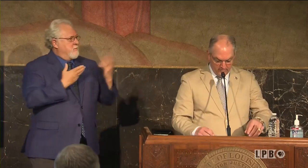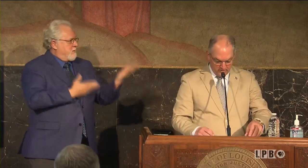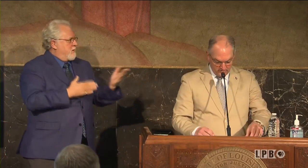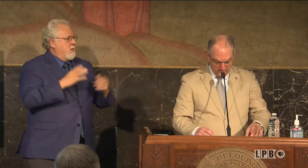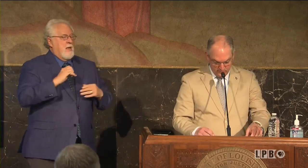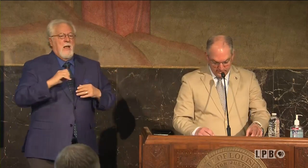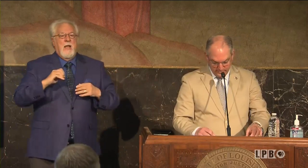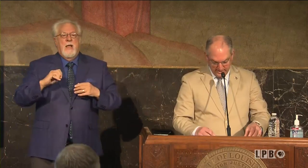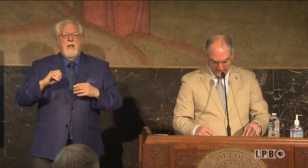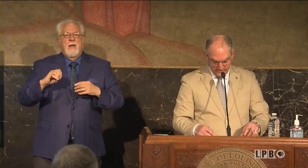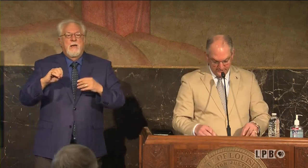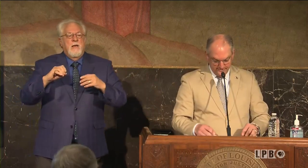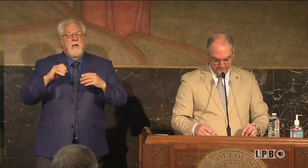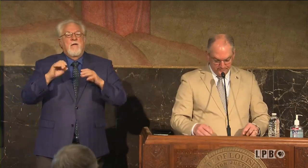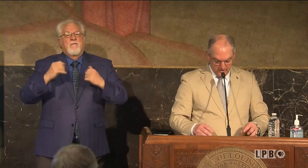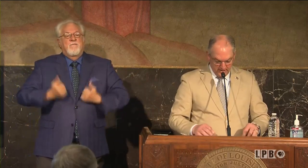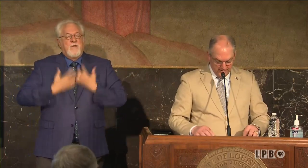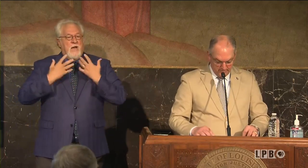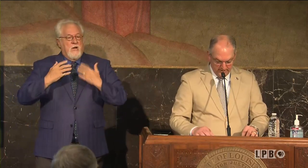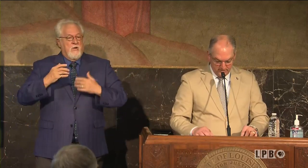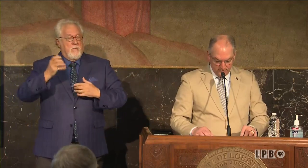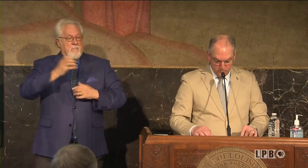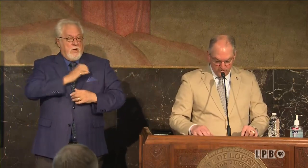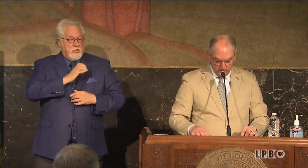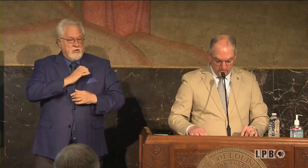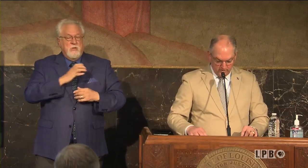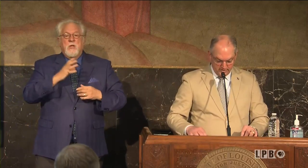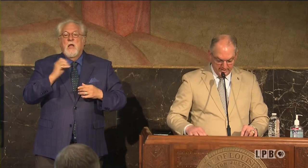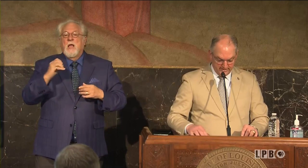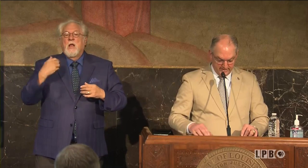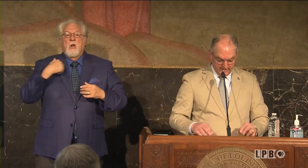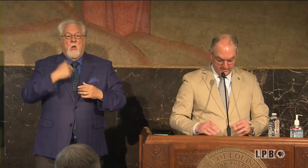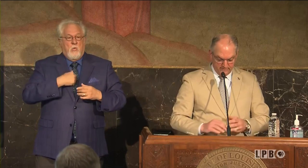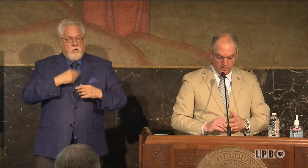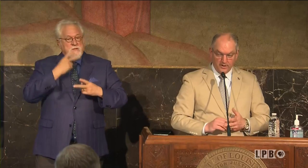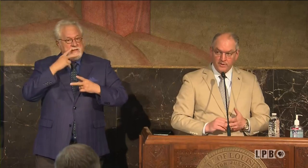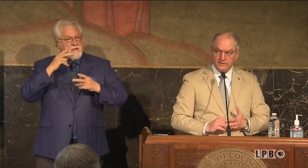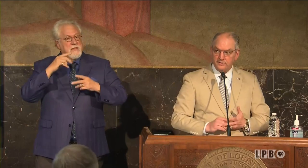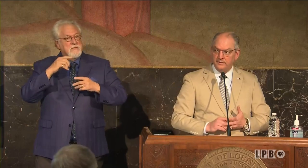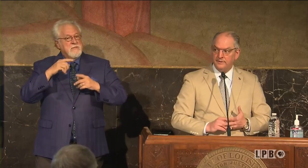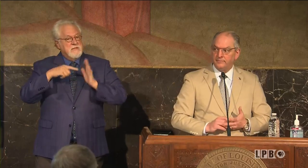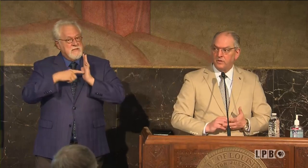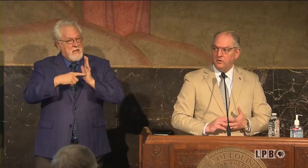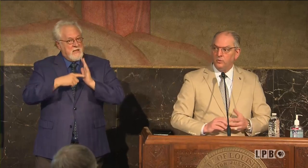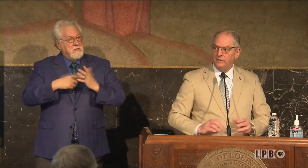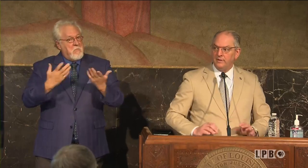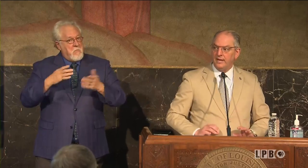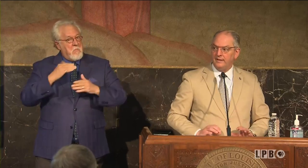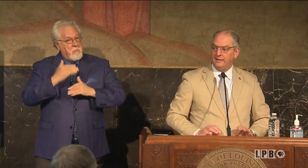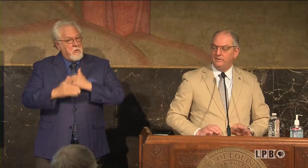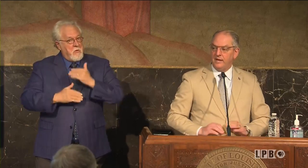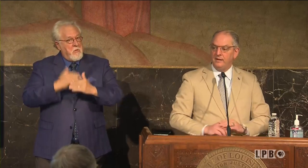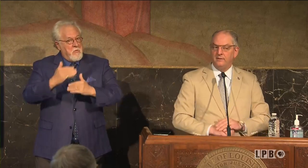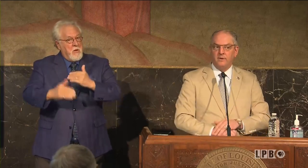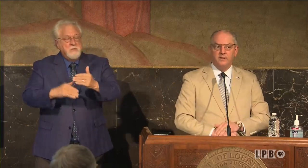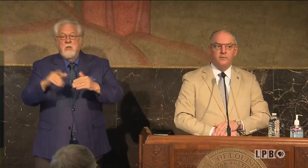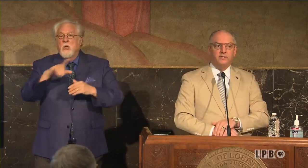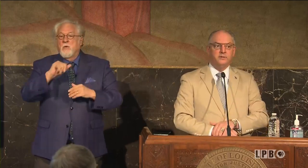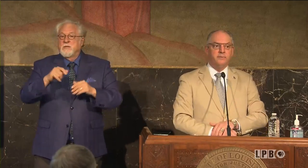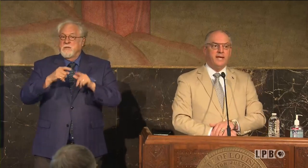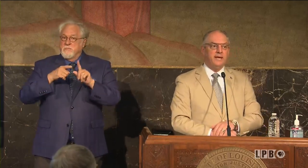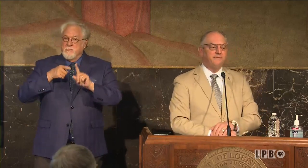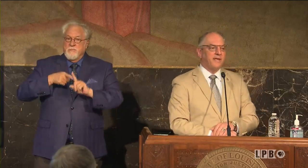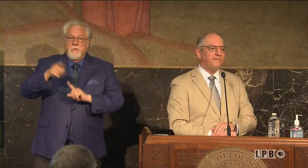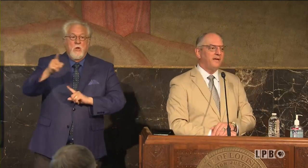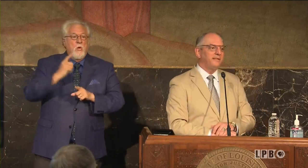with the Fire Marshal, and with many others. And I'm pleased to report that we are seeing signs of progress. Louisiana is headed in the right